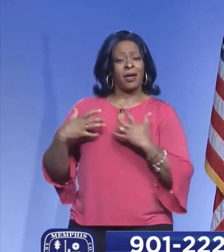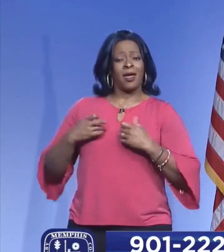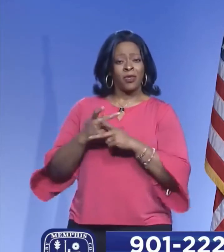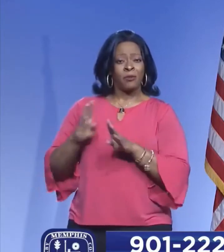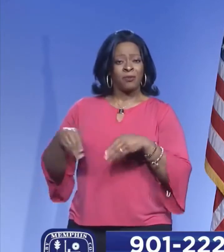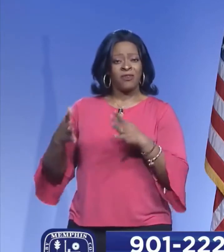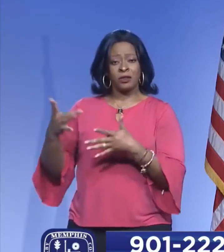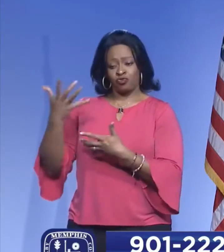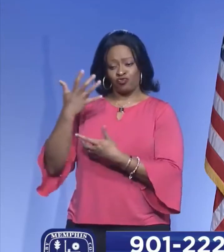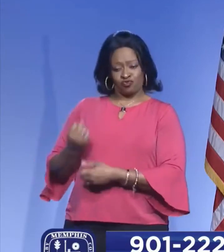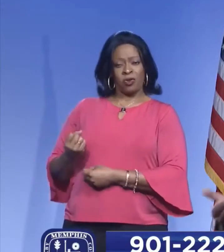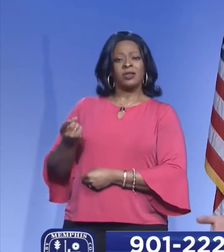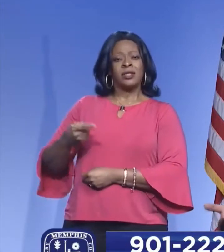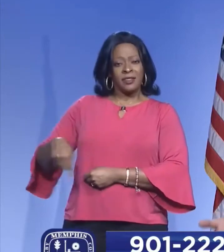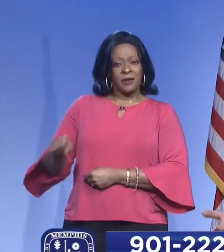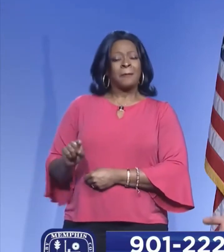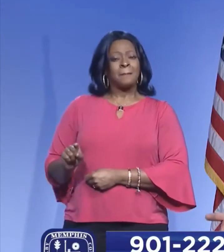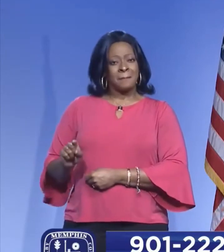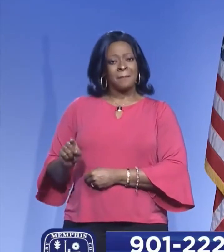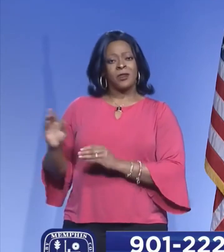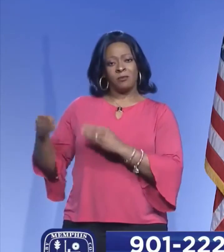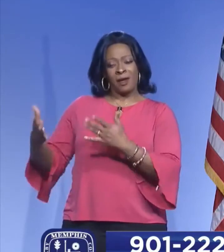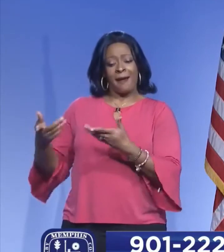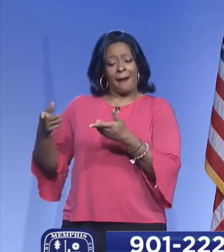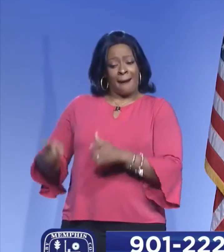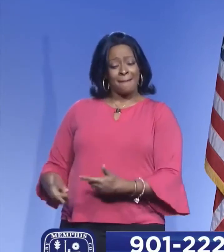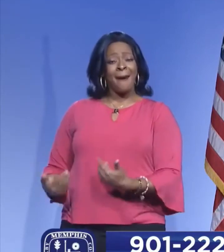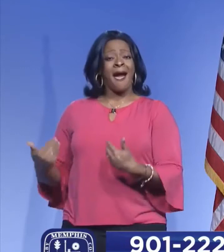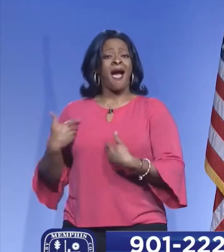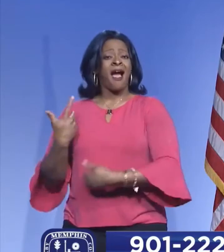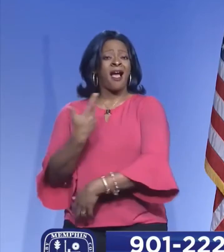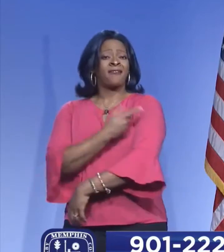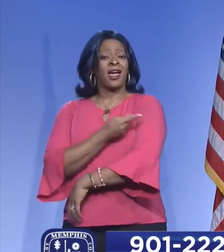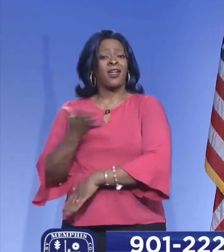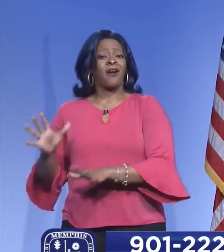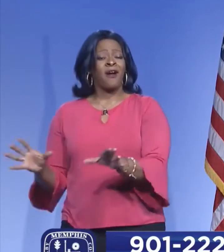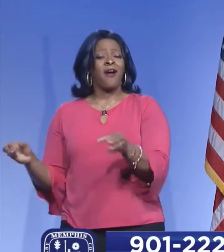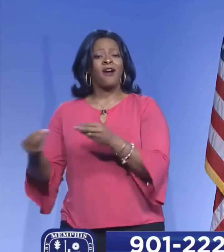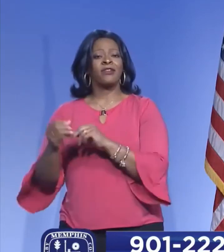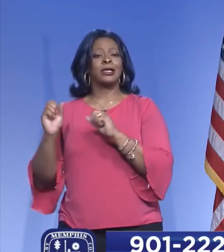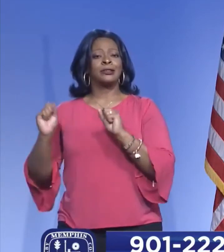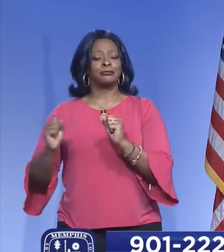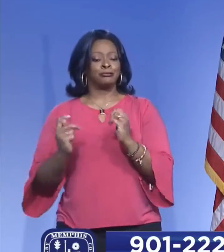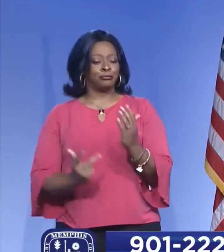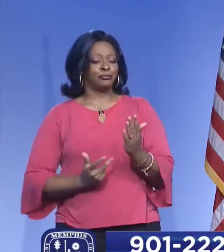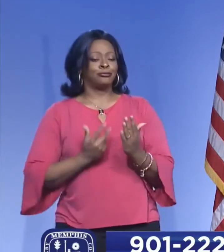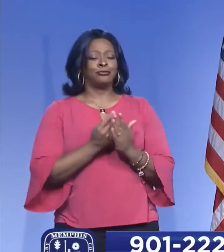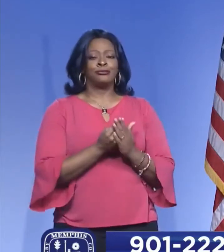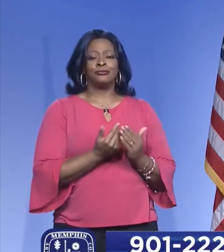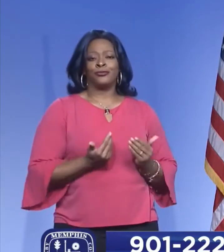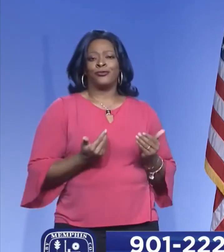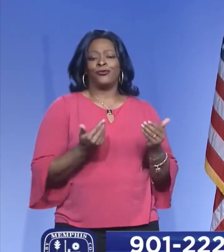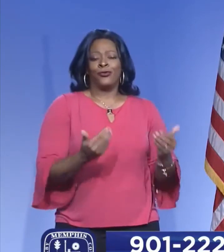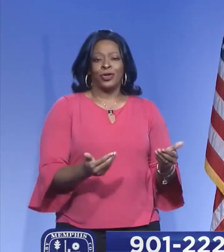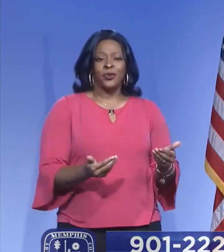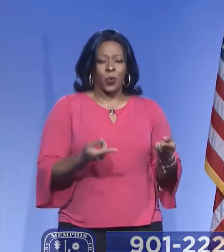they trust, and that provider happens to have the vaccine available and can persuade them to go ahead and take the shot while they're there in the office,